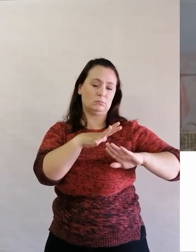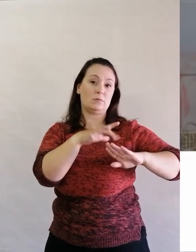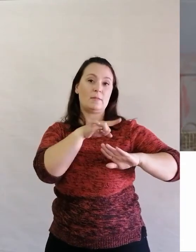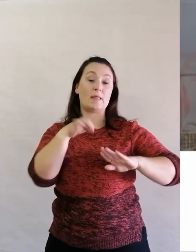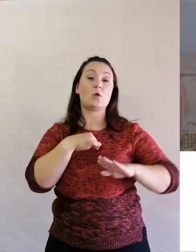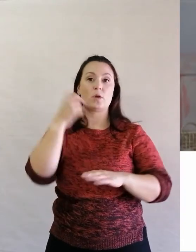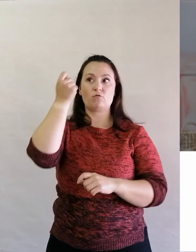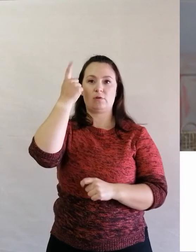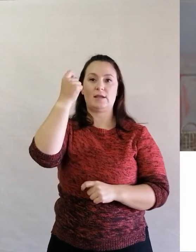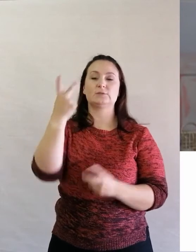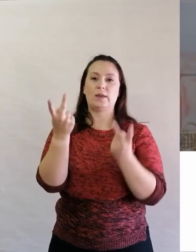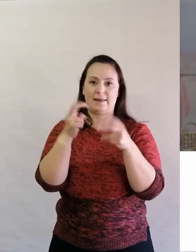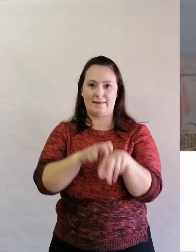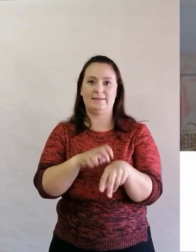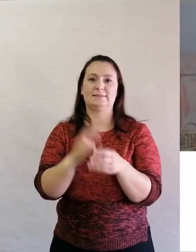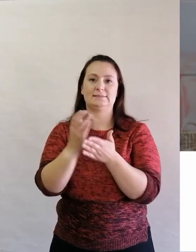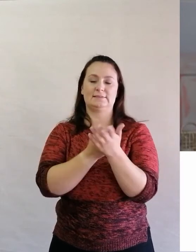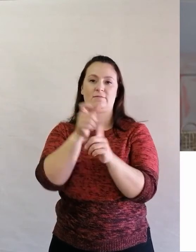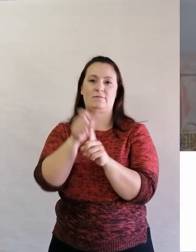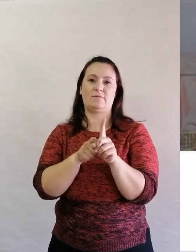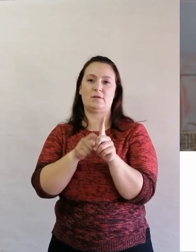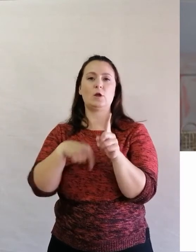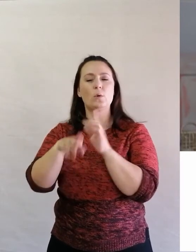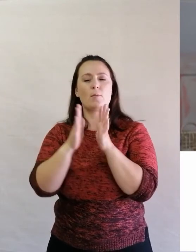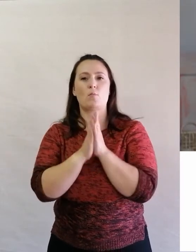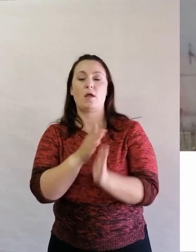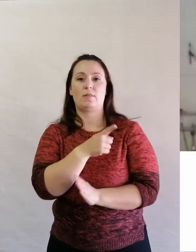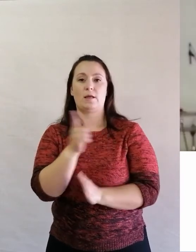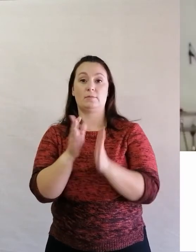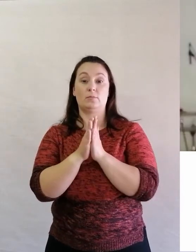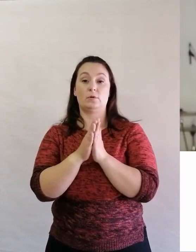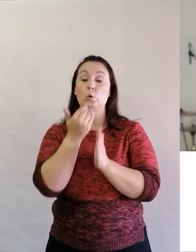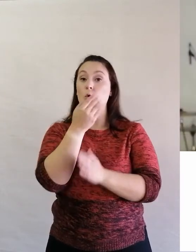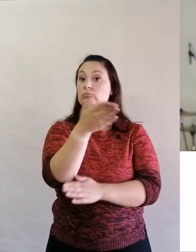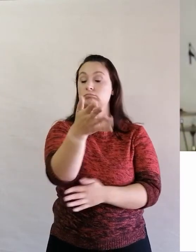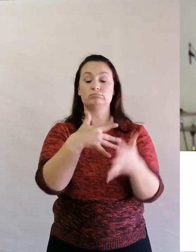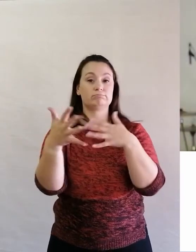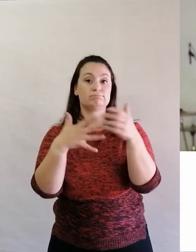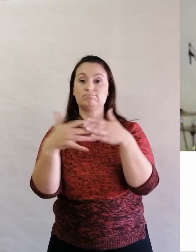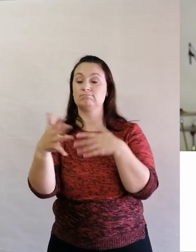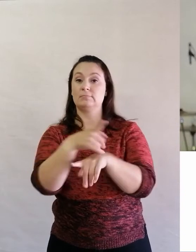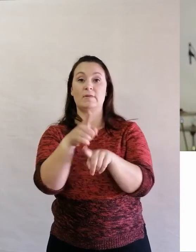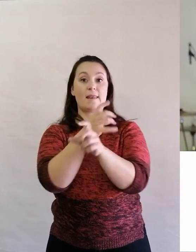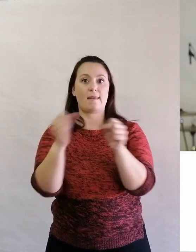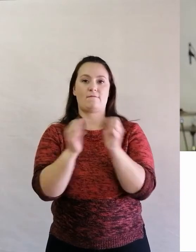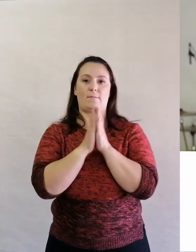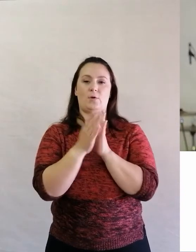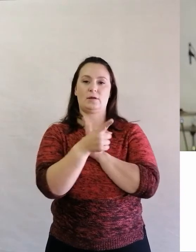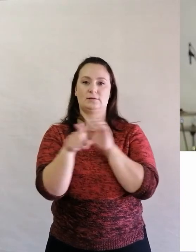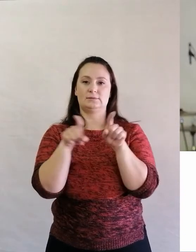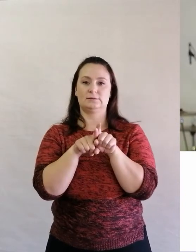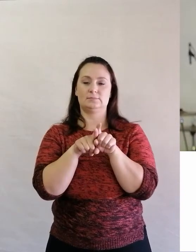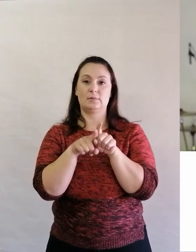Savior. Pray for that. Pray as we pray that prayer, Lord. Those out there who have never prayed that prayer, that they would,